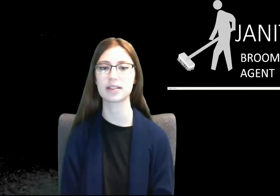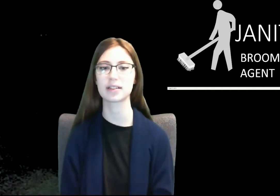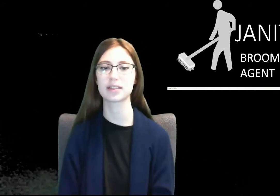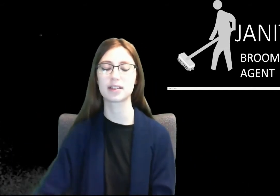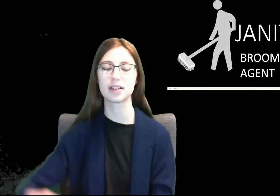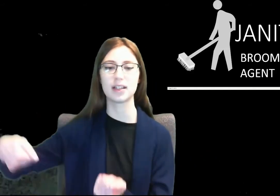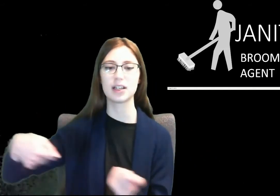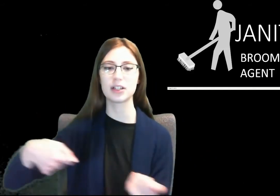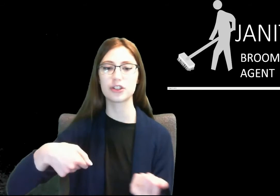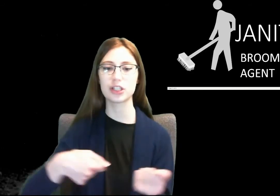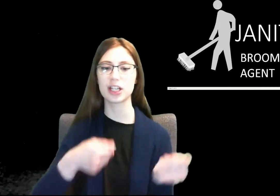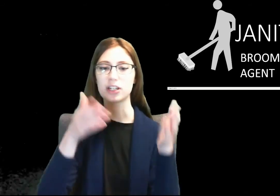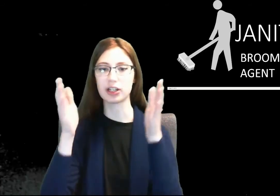it. Janitor.